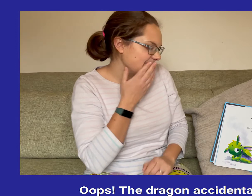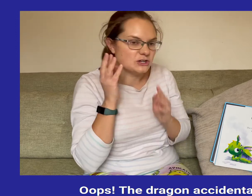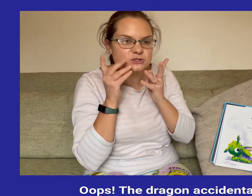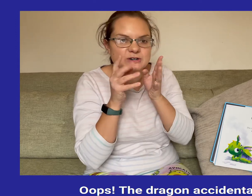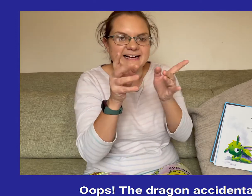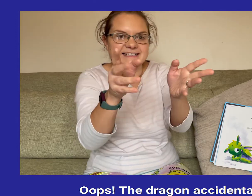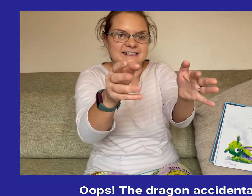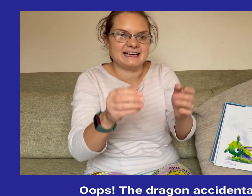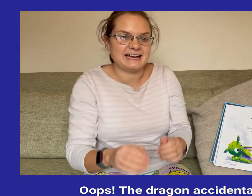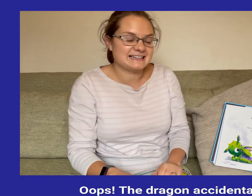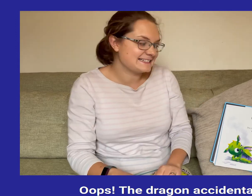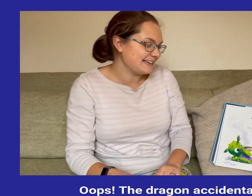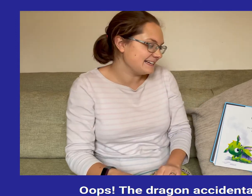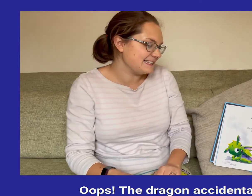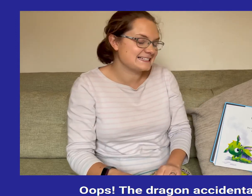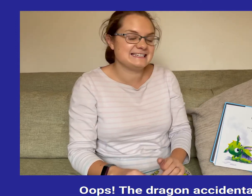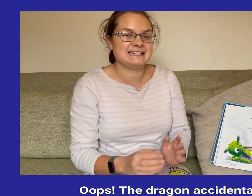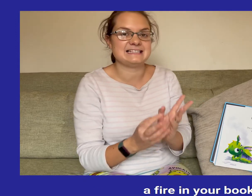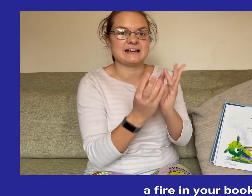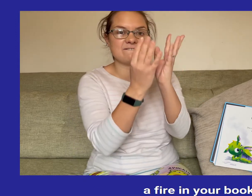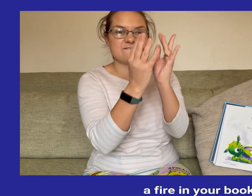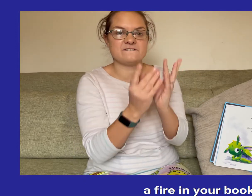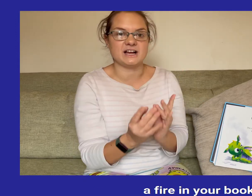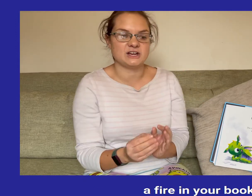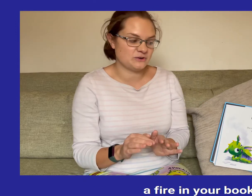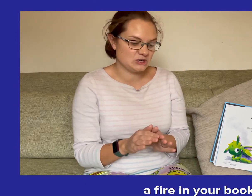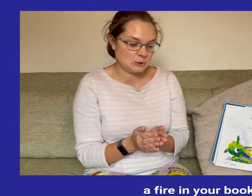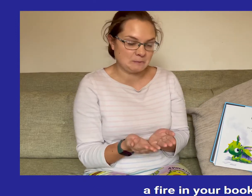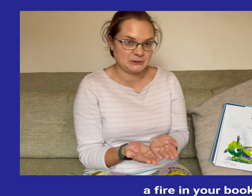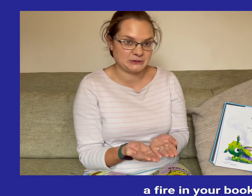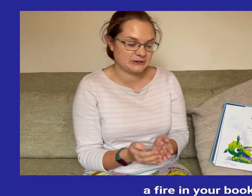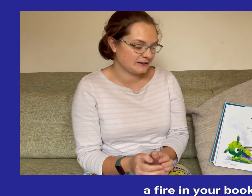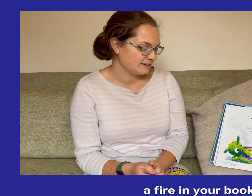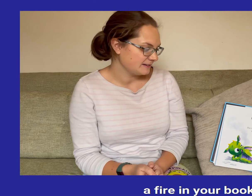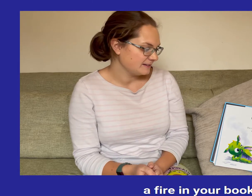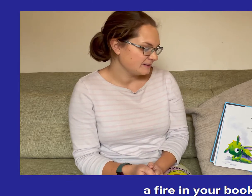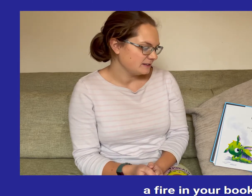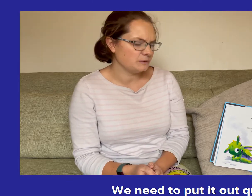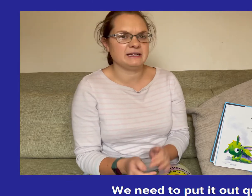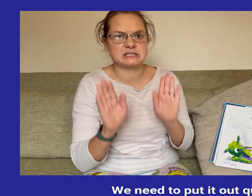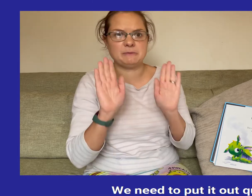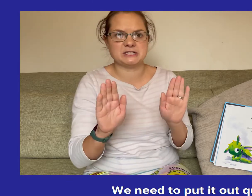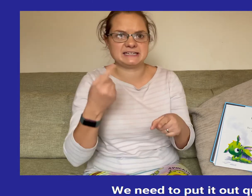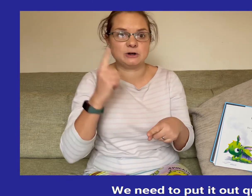The dragon accidentally sneezed a fire in your book. We need to put it out